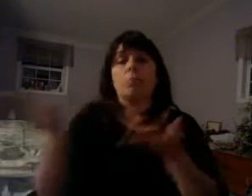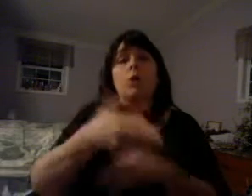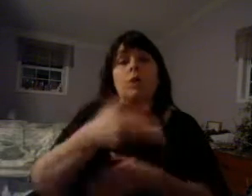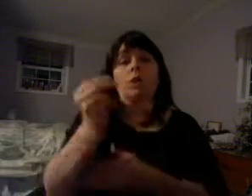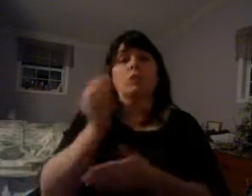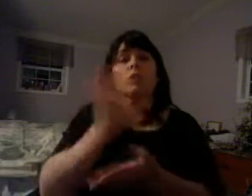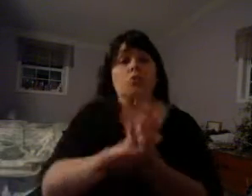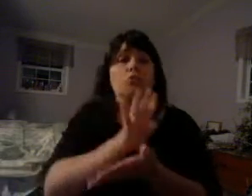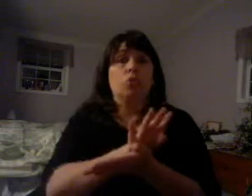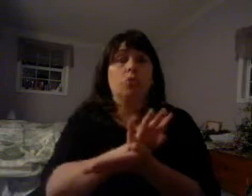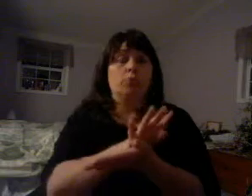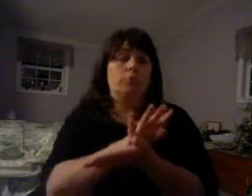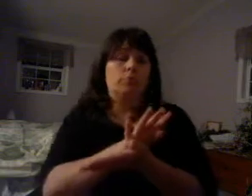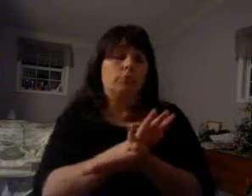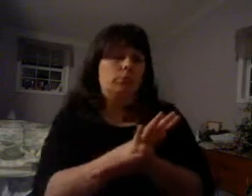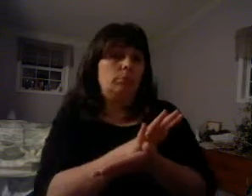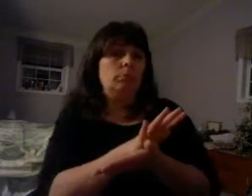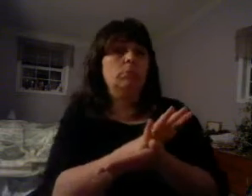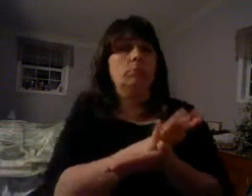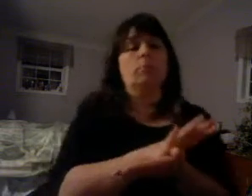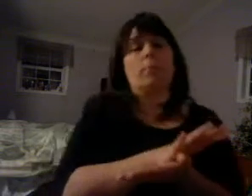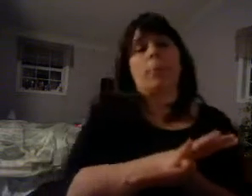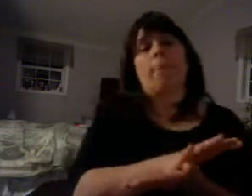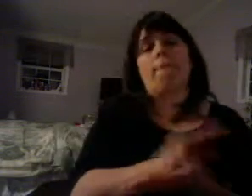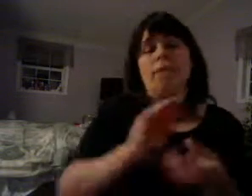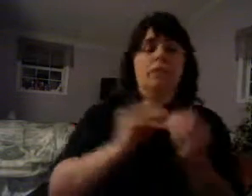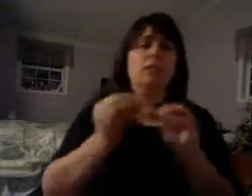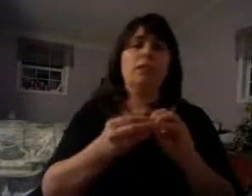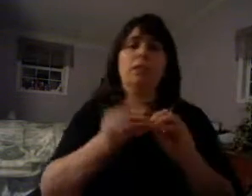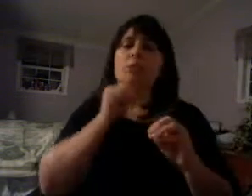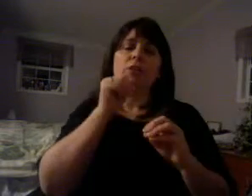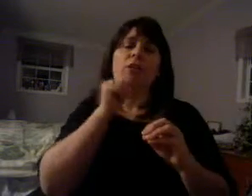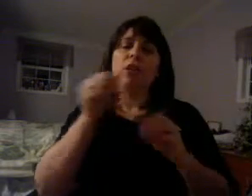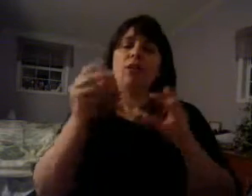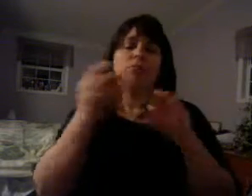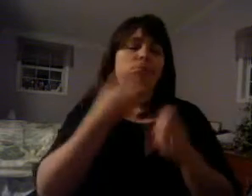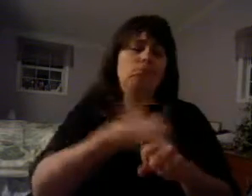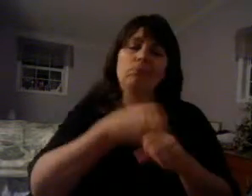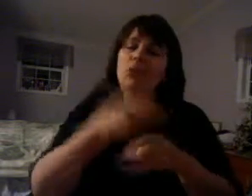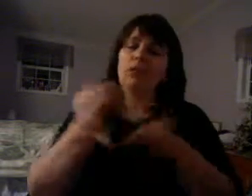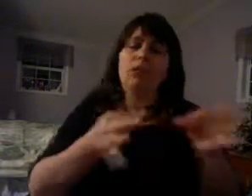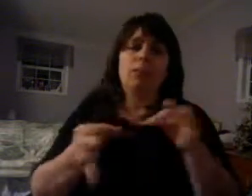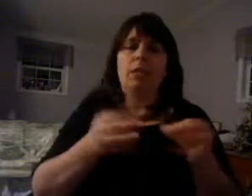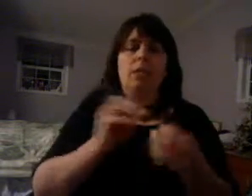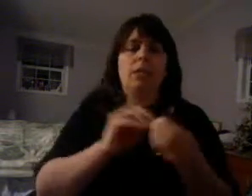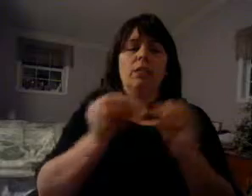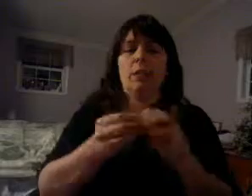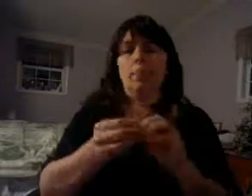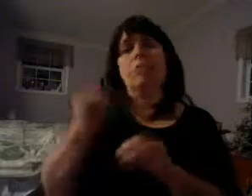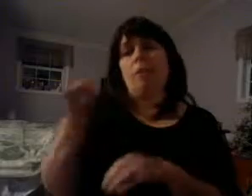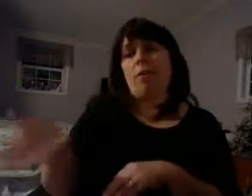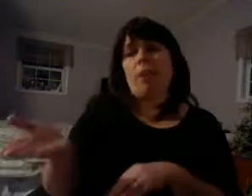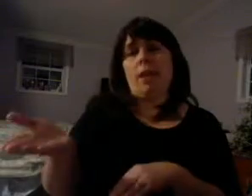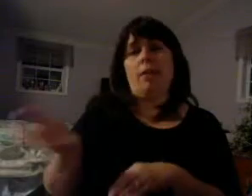of the homicides are committed with guns. Now, the numbers are not hard to explain. The numbers are there. It's the meaning that's hard to explain to